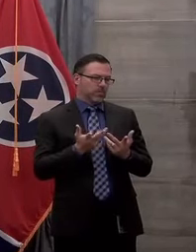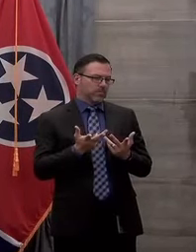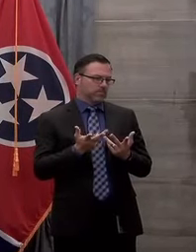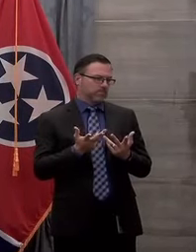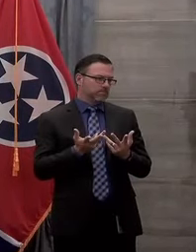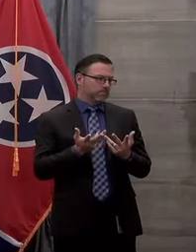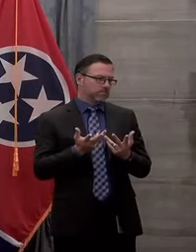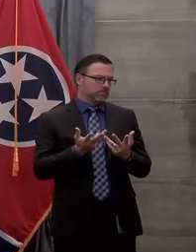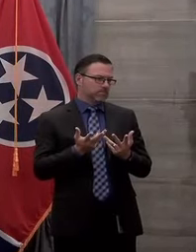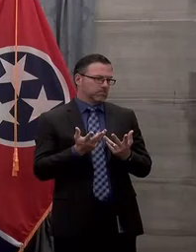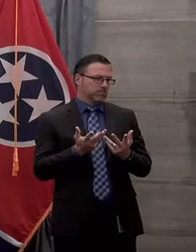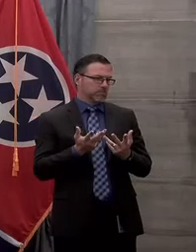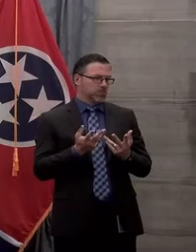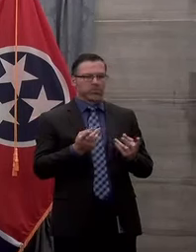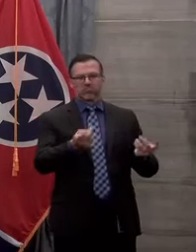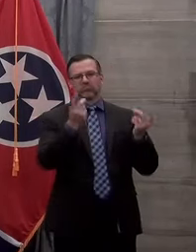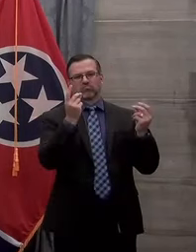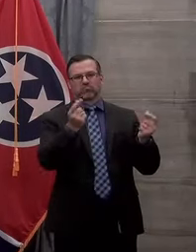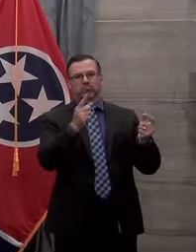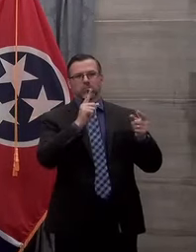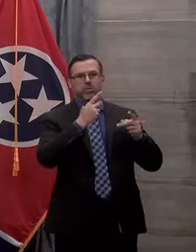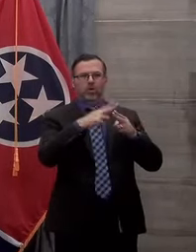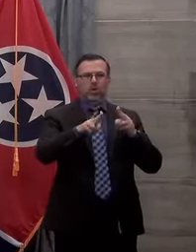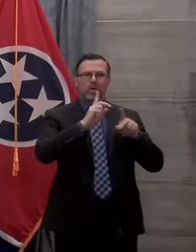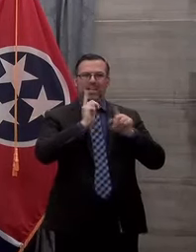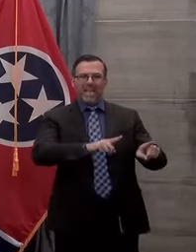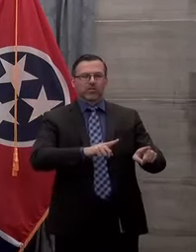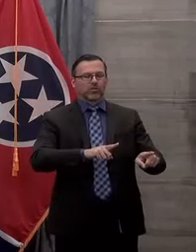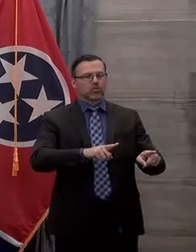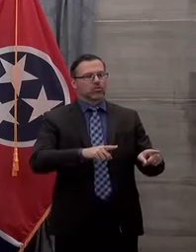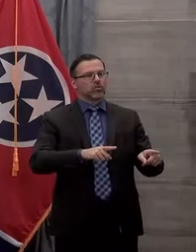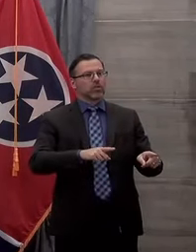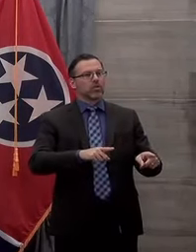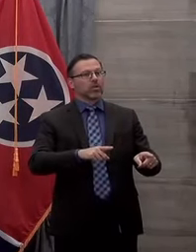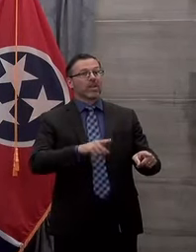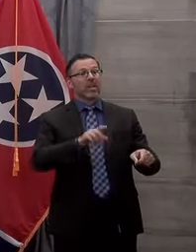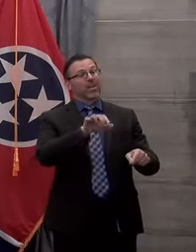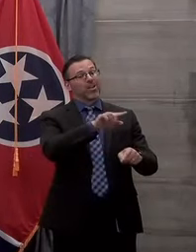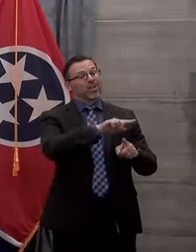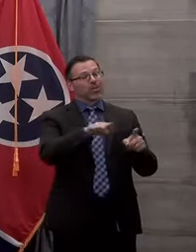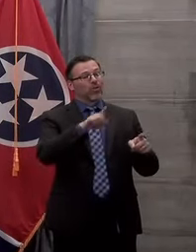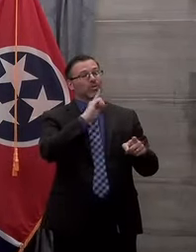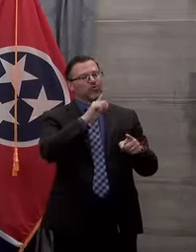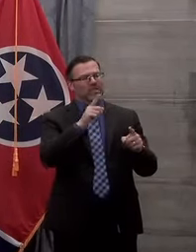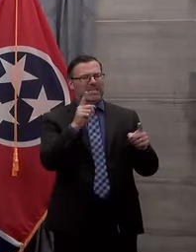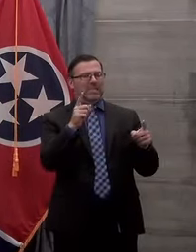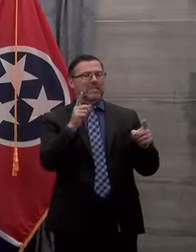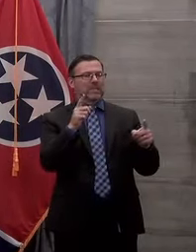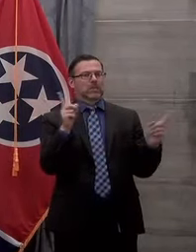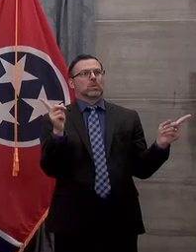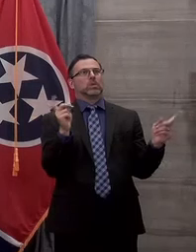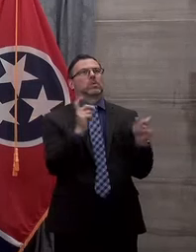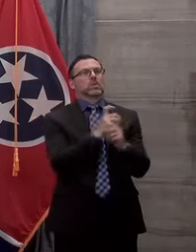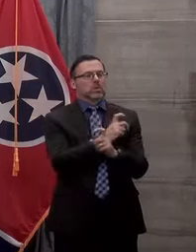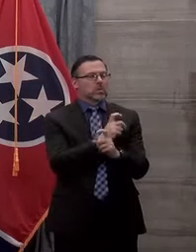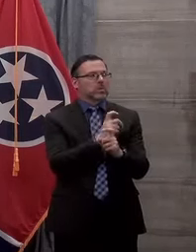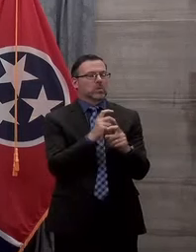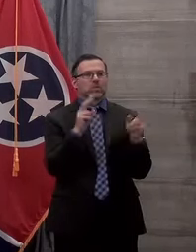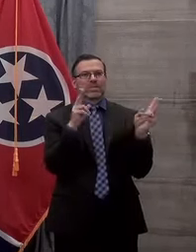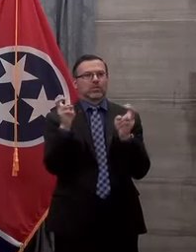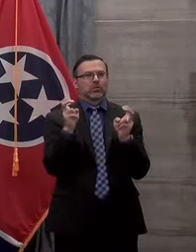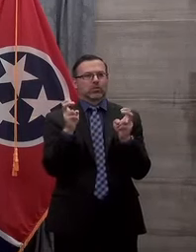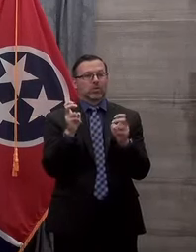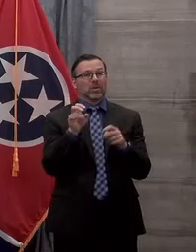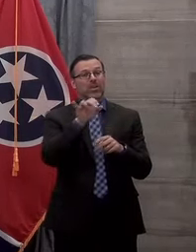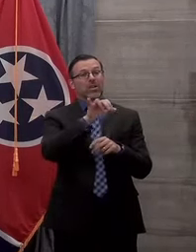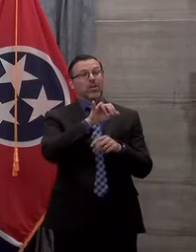to find an answer overnight to very complicated issues that have been hundreds of years in the making